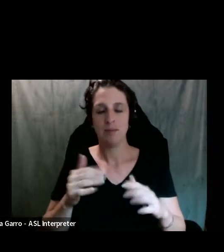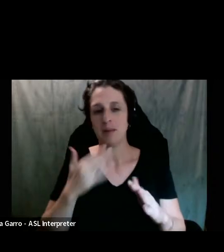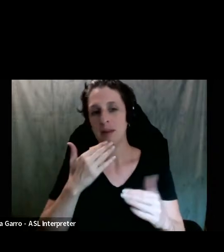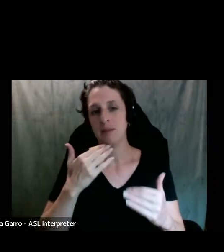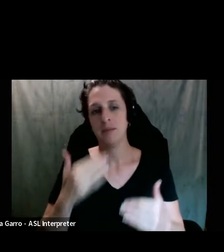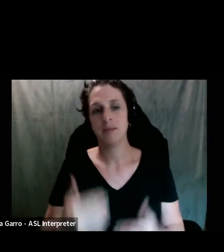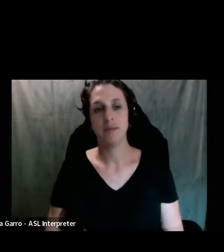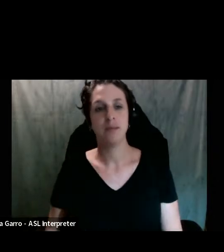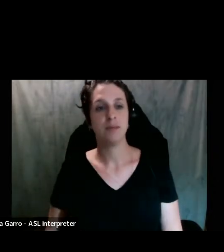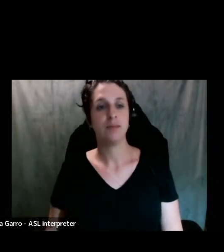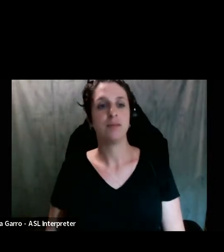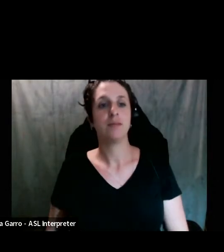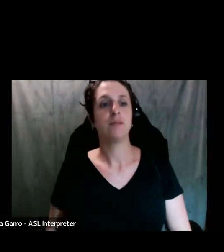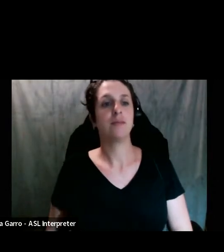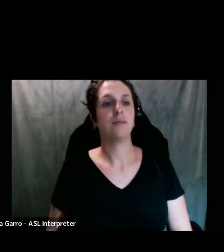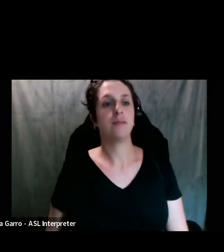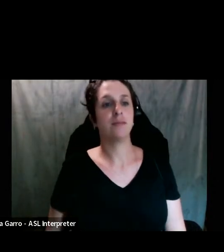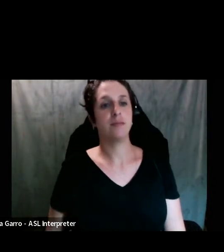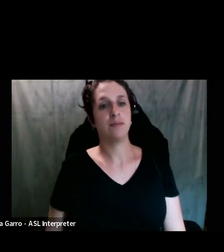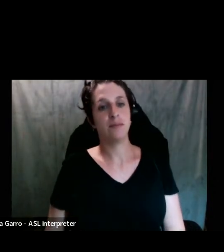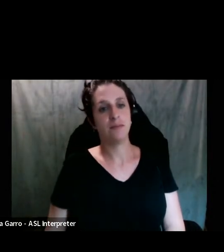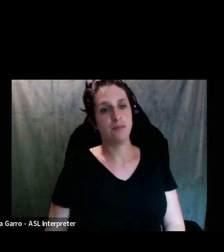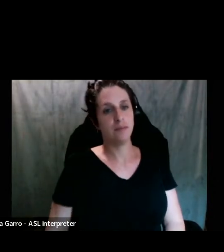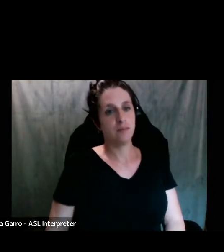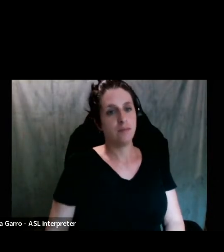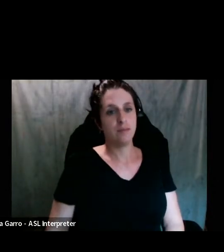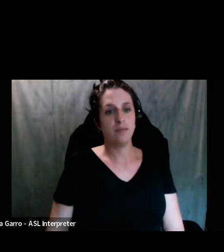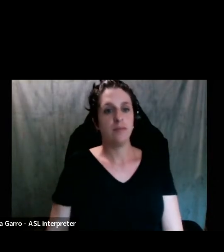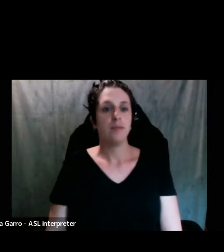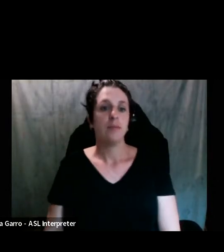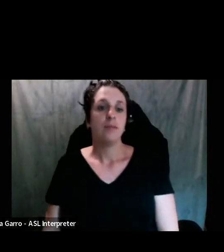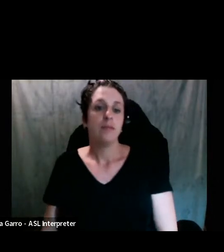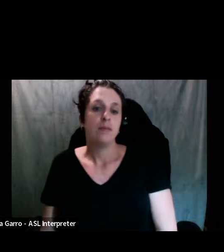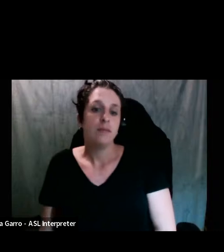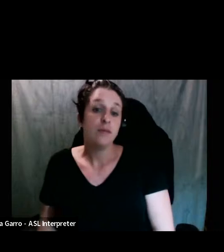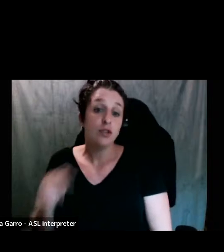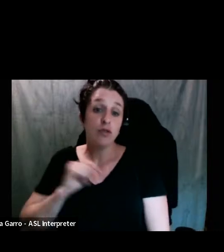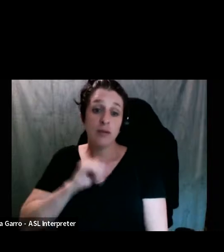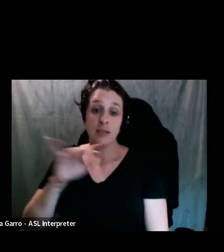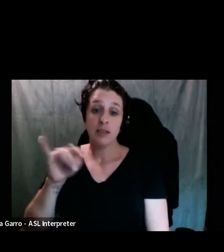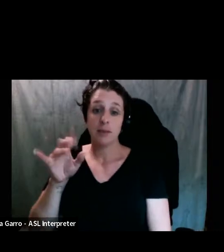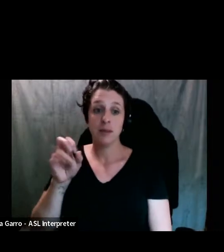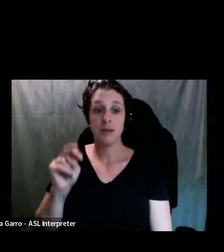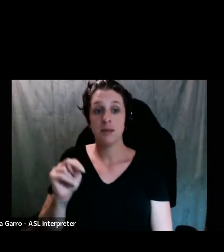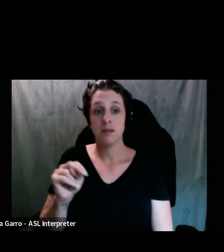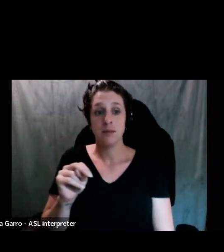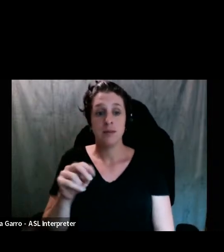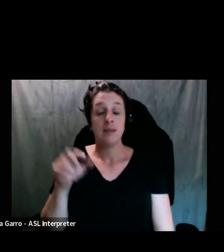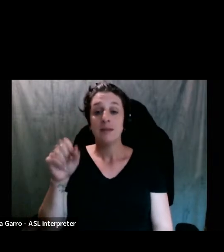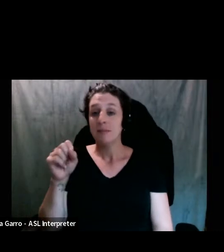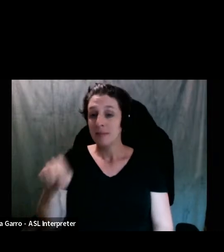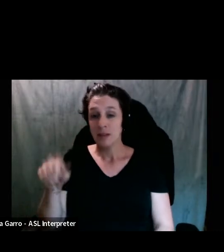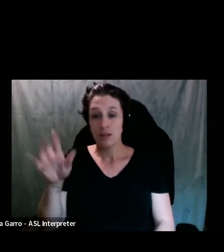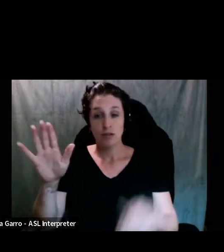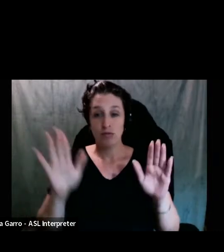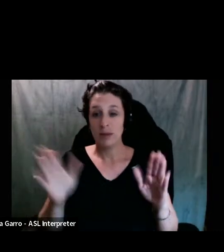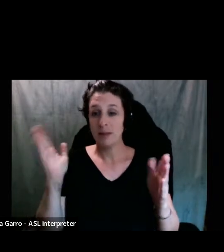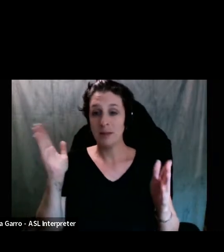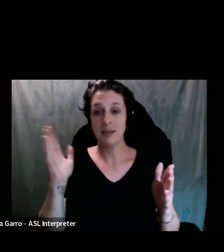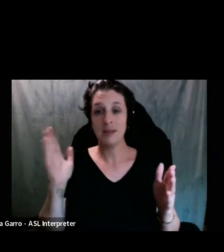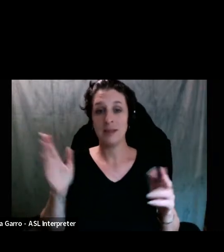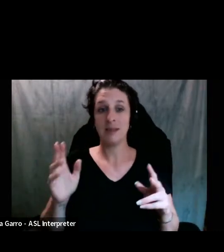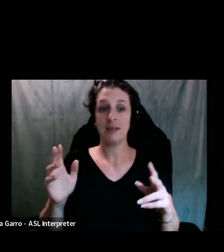you. Trustee Jacobs, did you want to say? Yeah, sure. This was a great presentation and very,